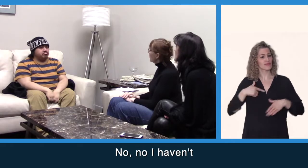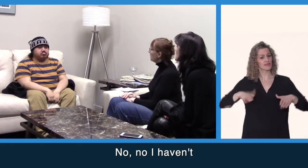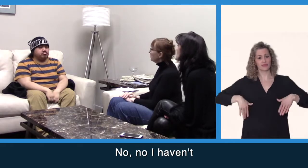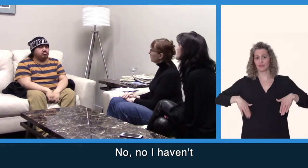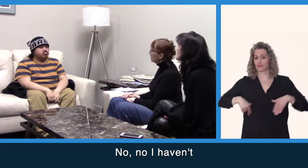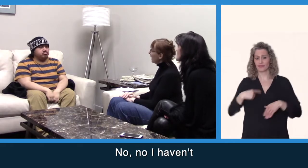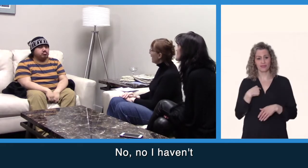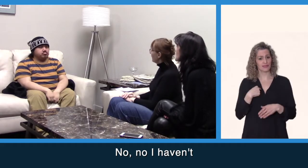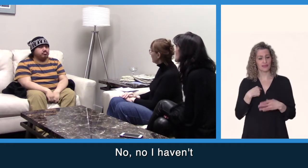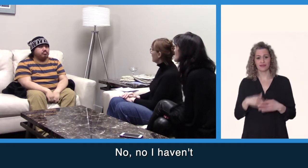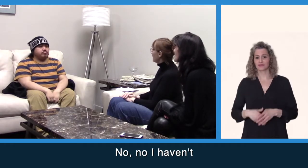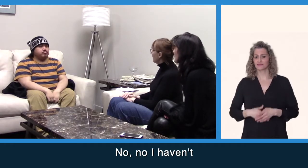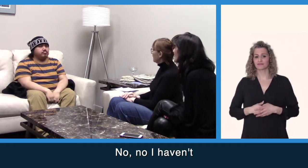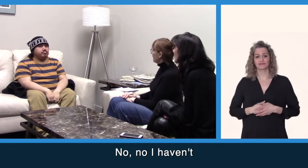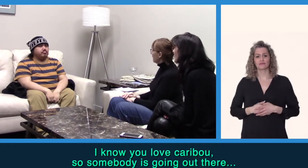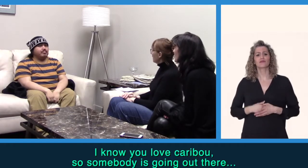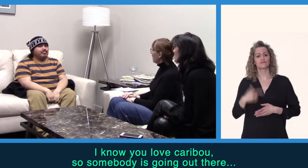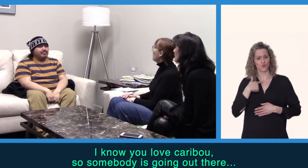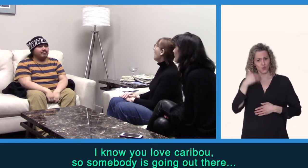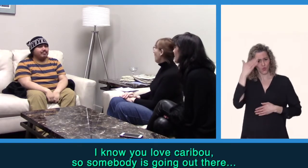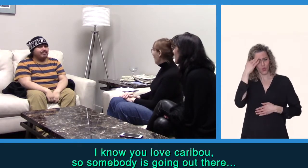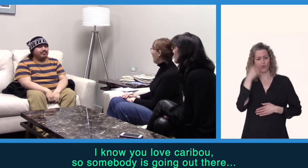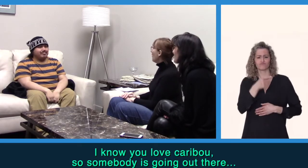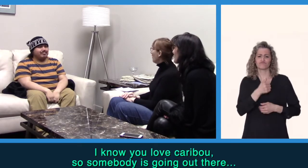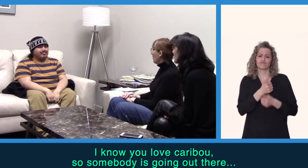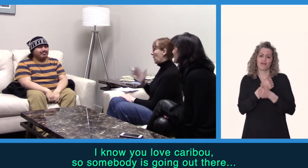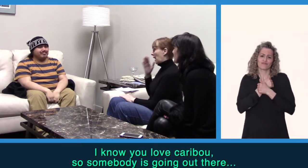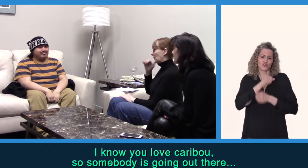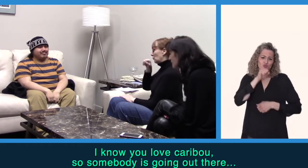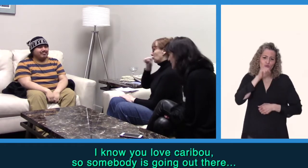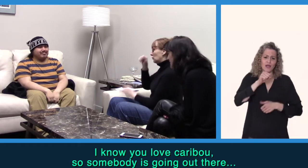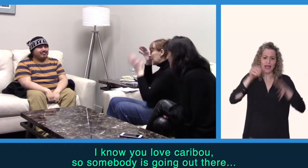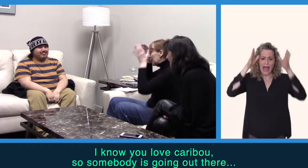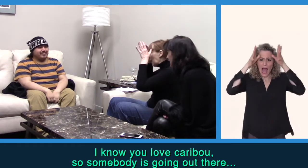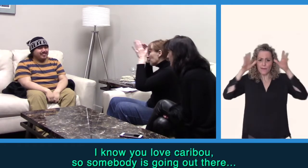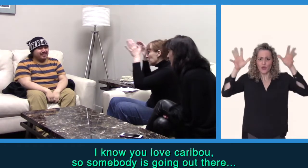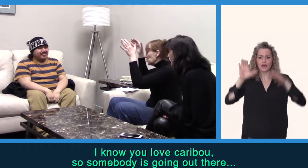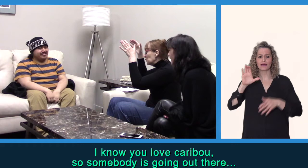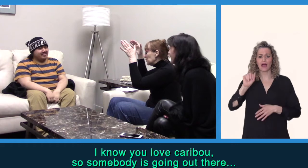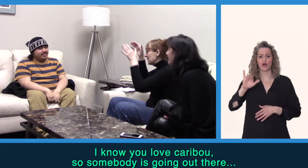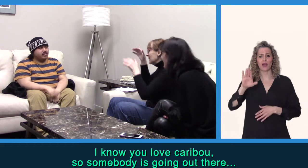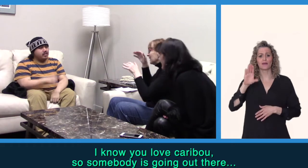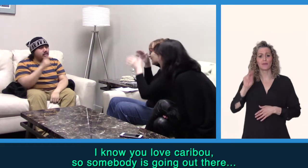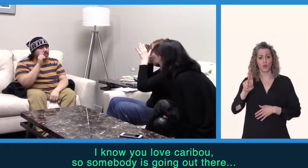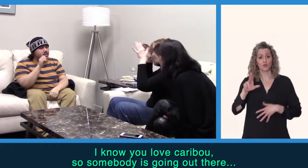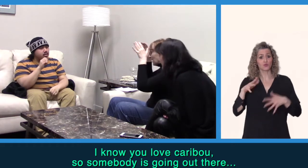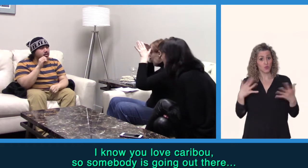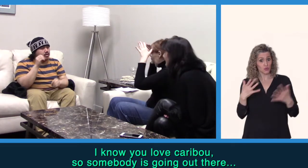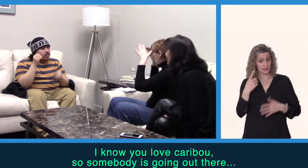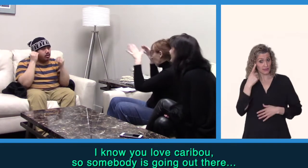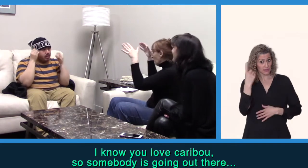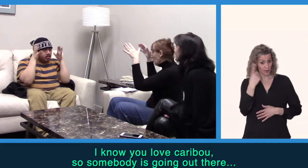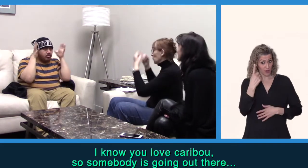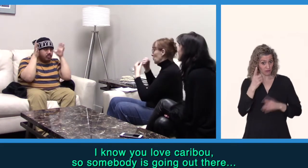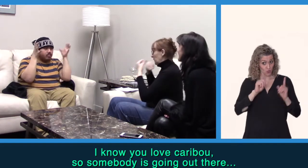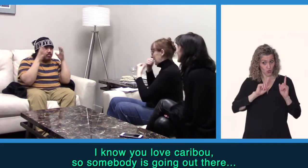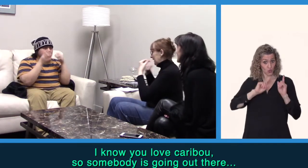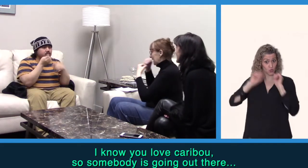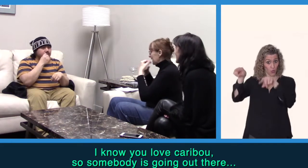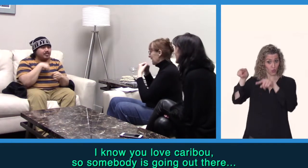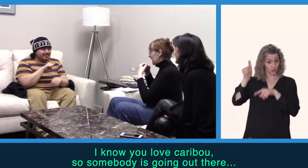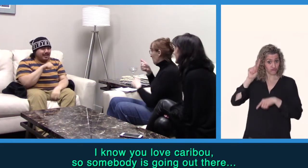No, I haven't. I know you love caribou though, so somebody's going out there.